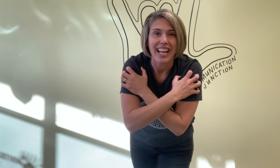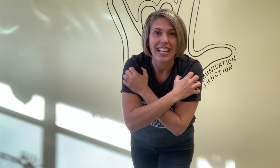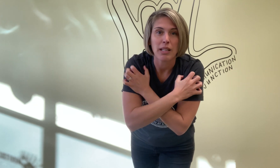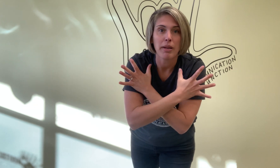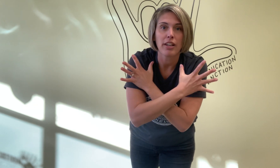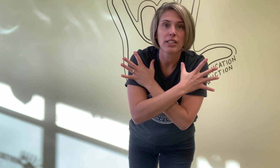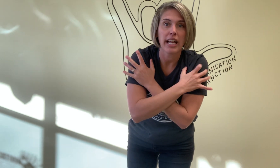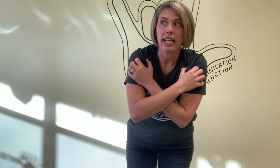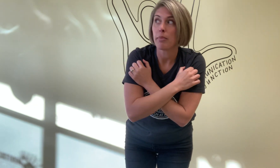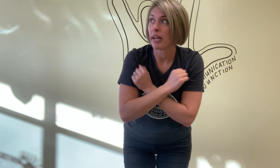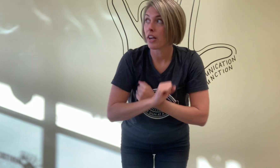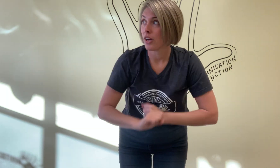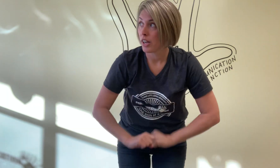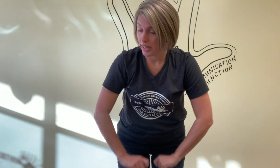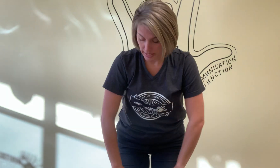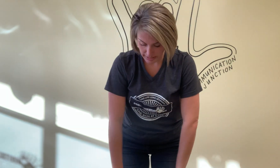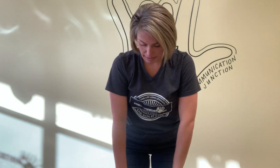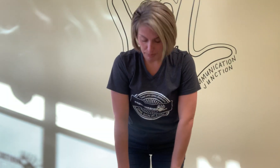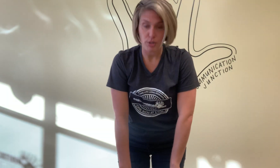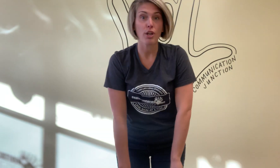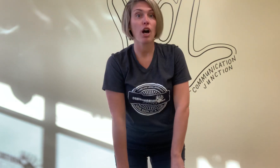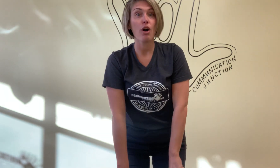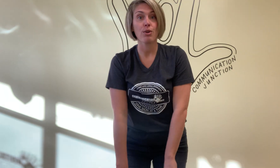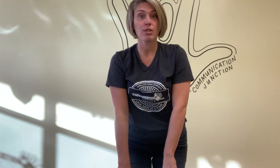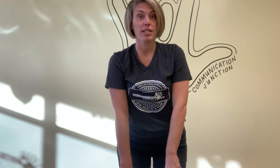Teddy bear, tap your toes.